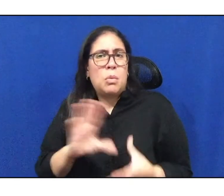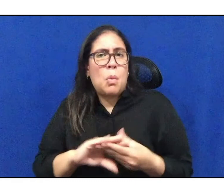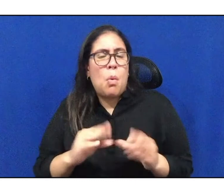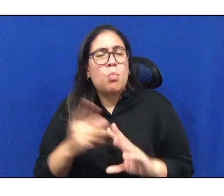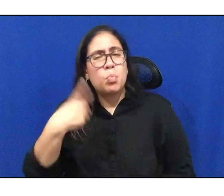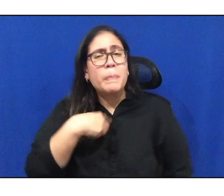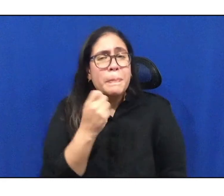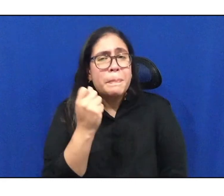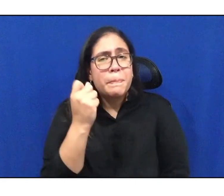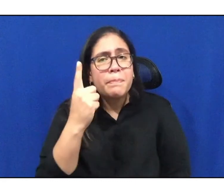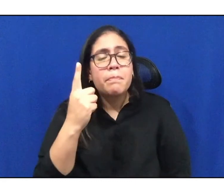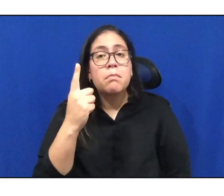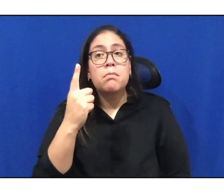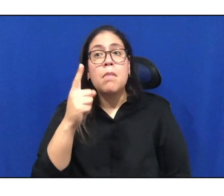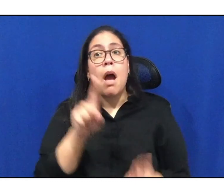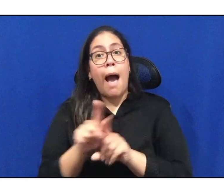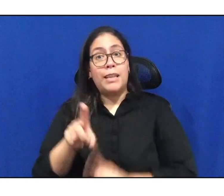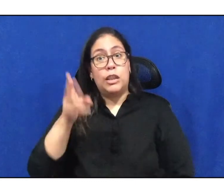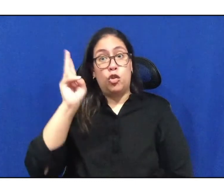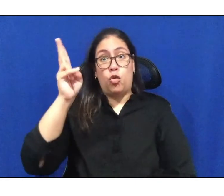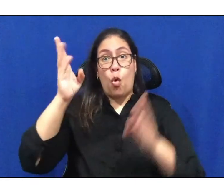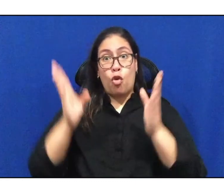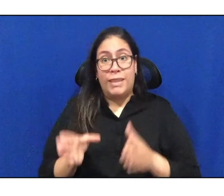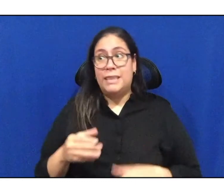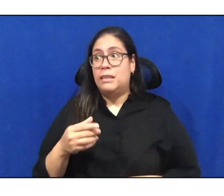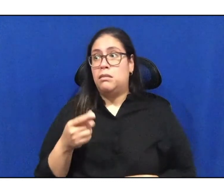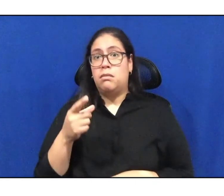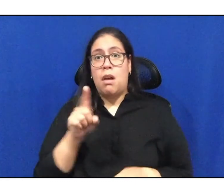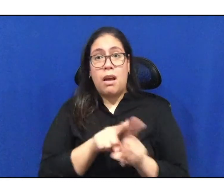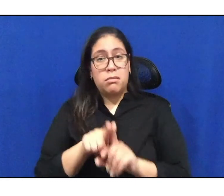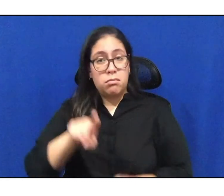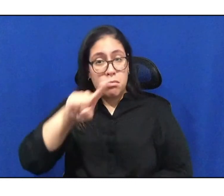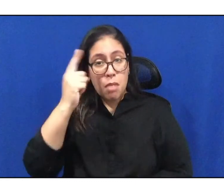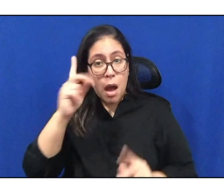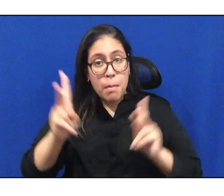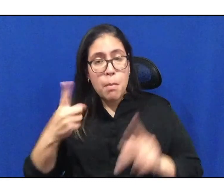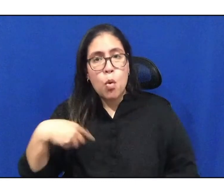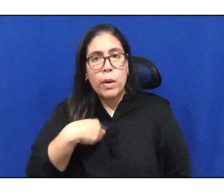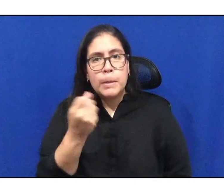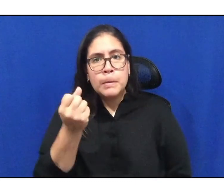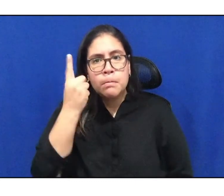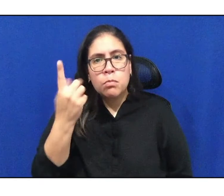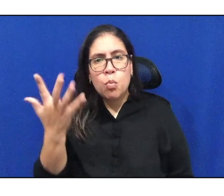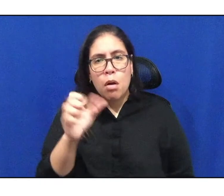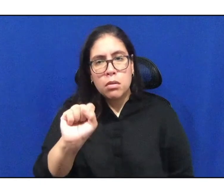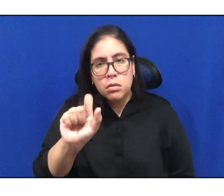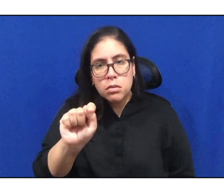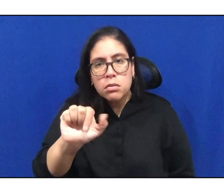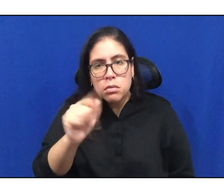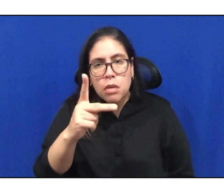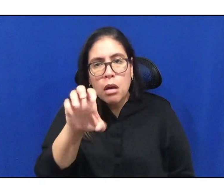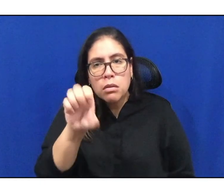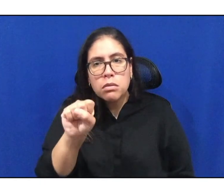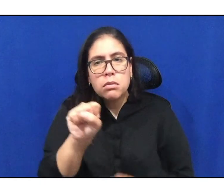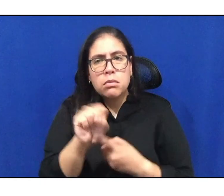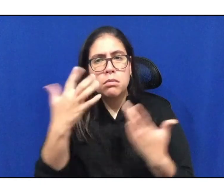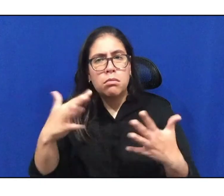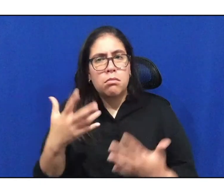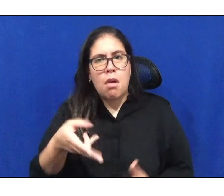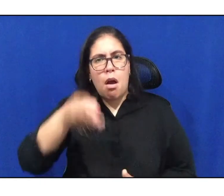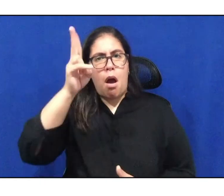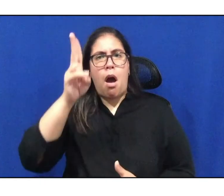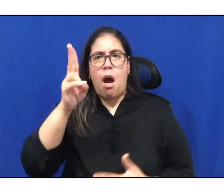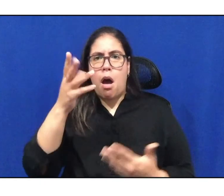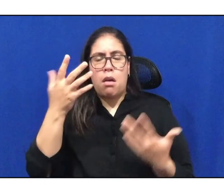as Black people, we understand the stakes, that it comes at a real high cost for what